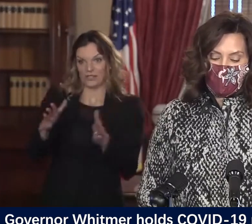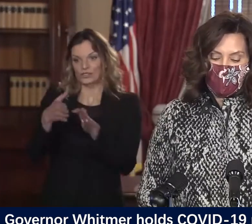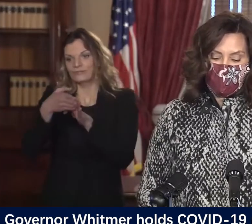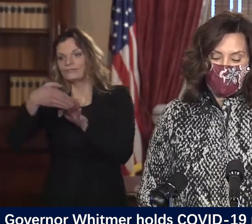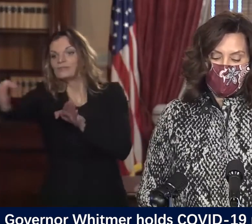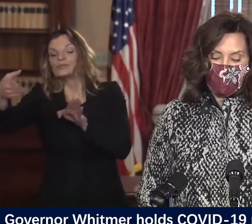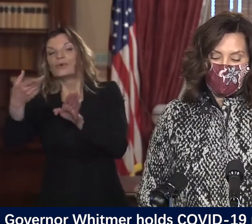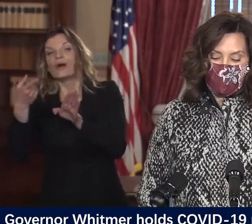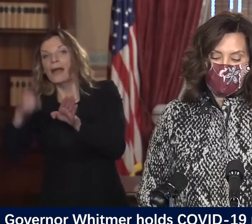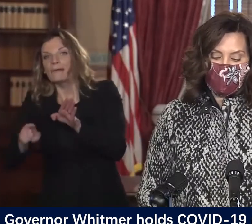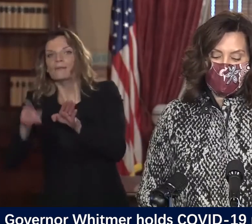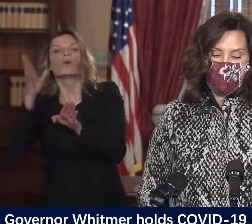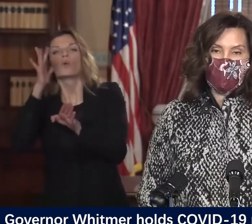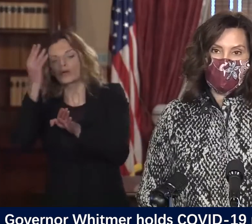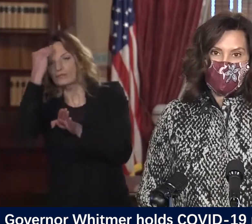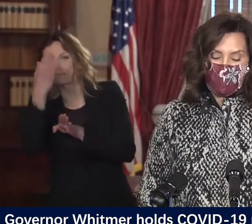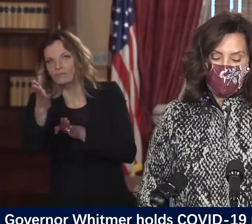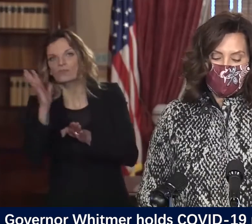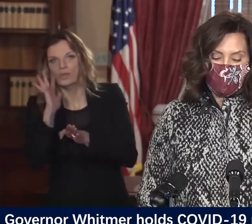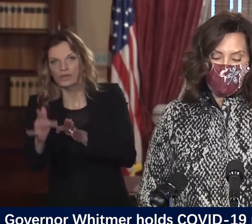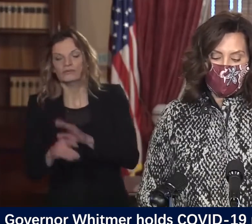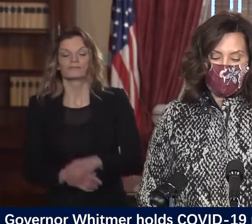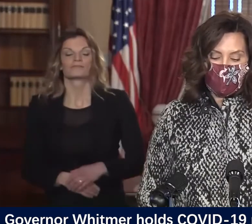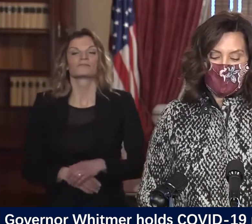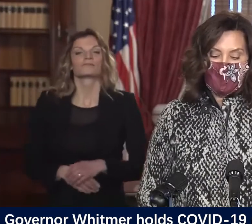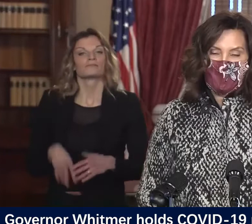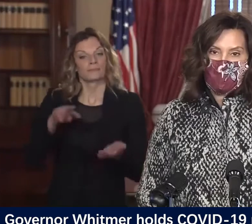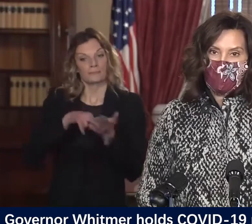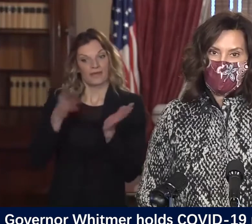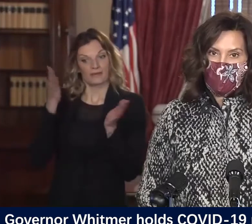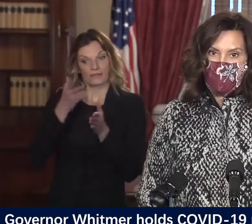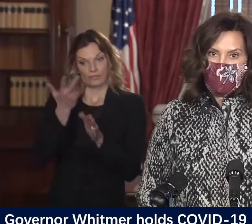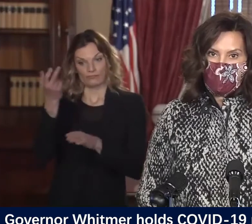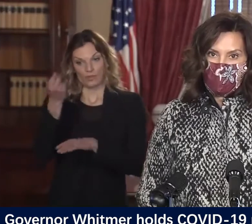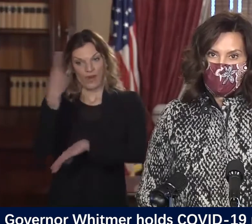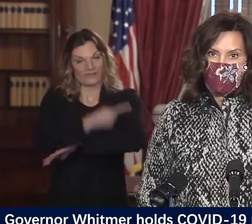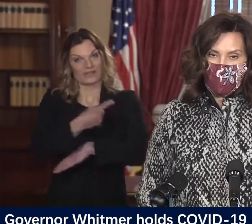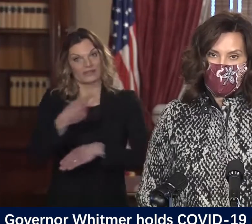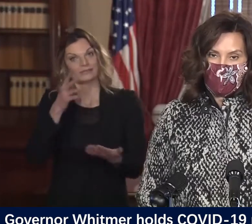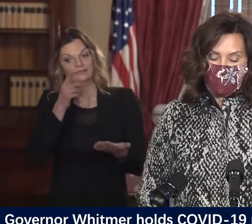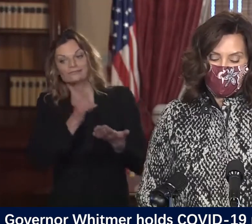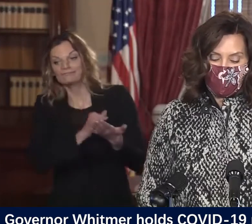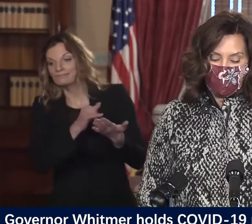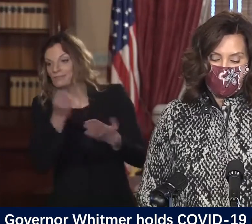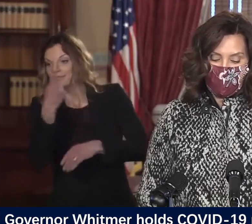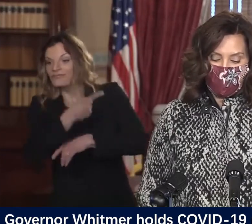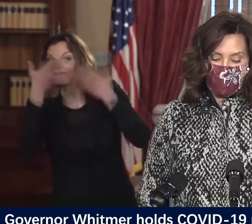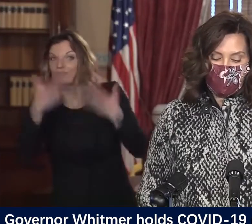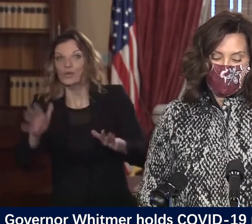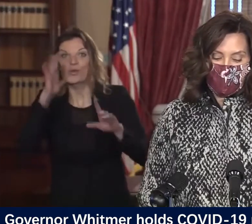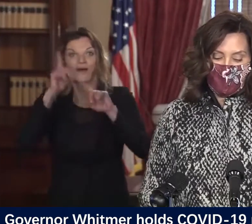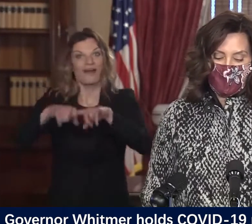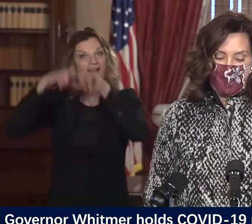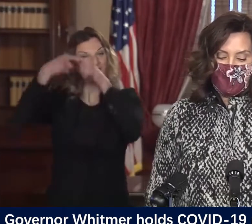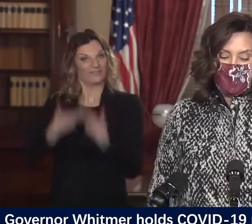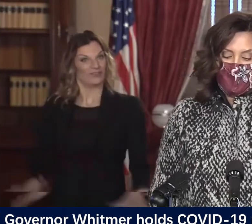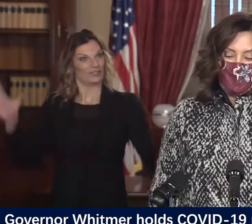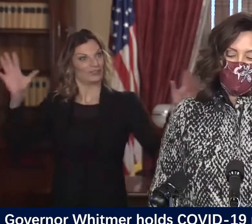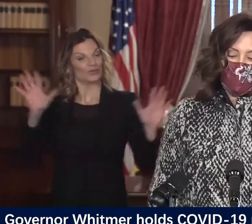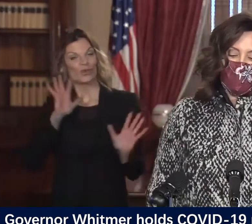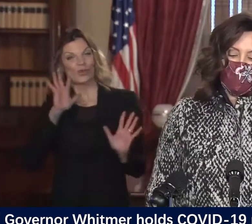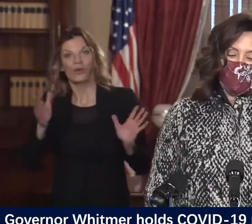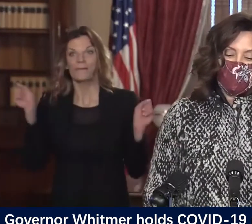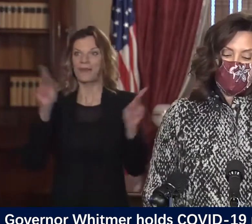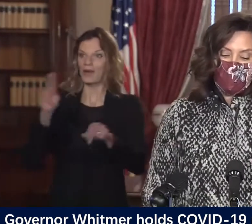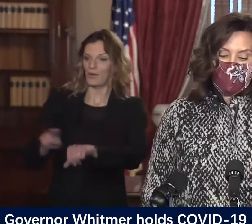our protocols at once. We will do it in a measured way, so we don't undo the progress that we've made.